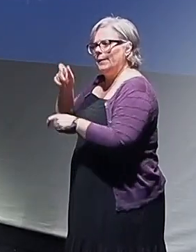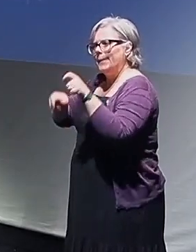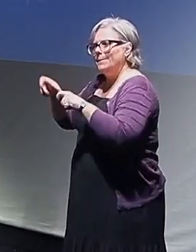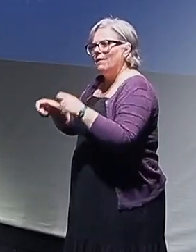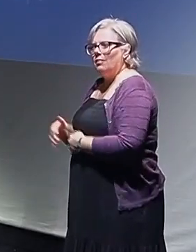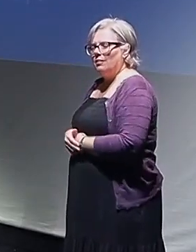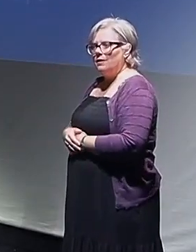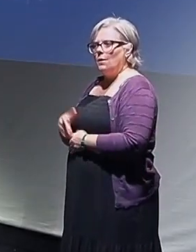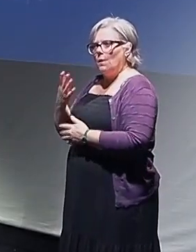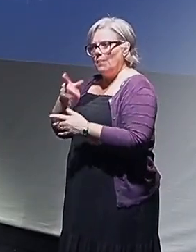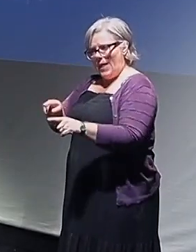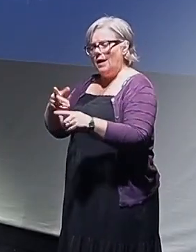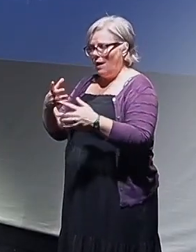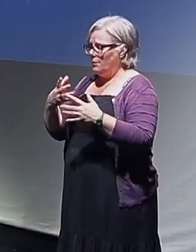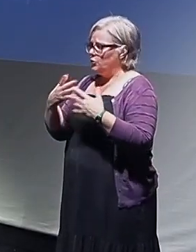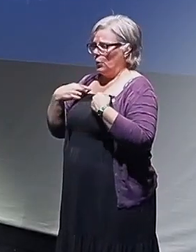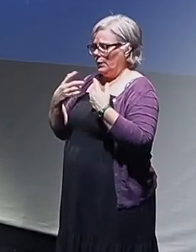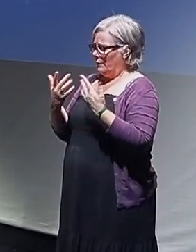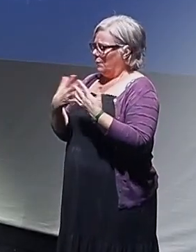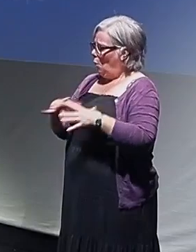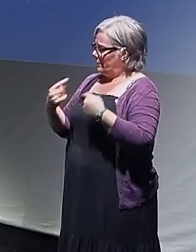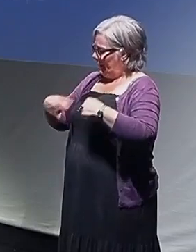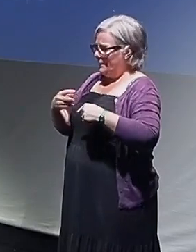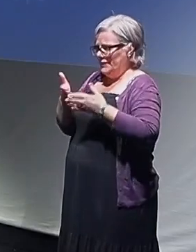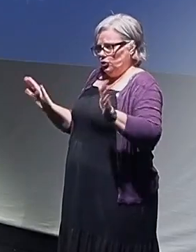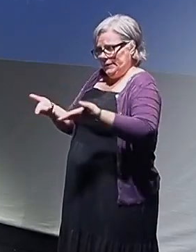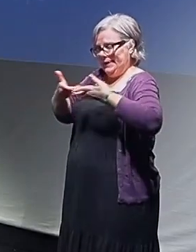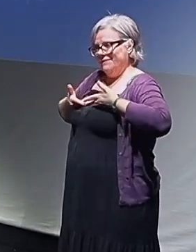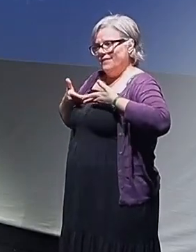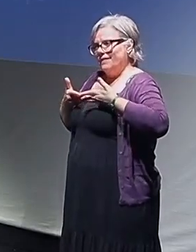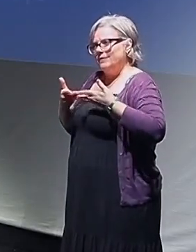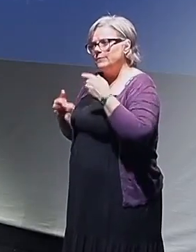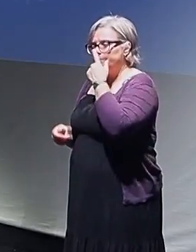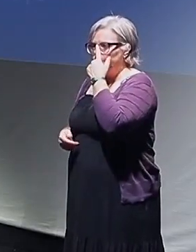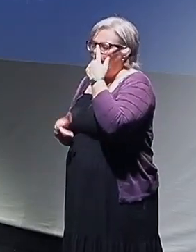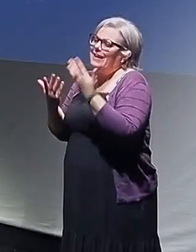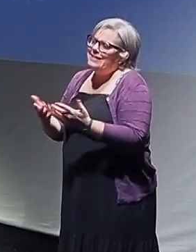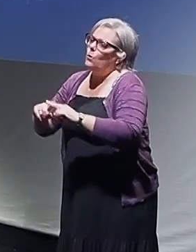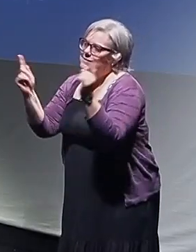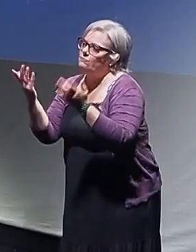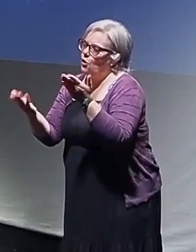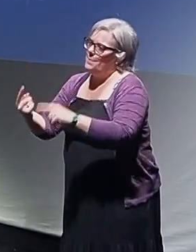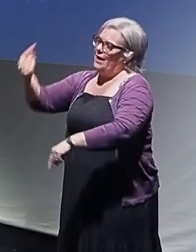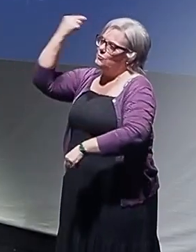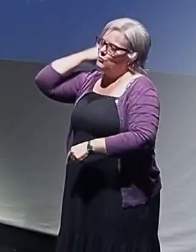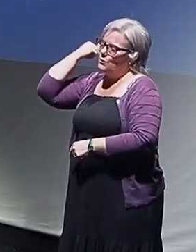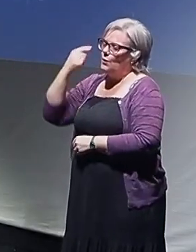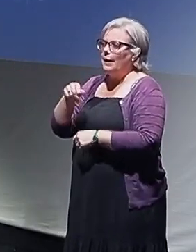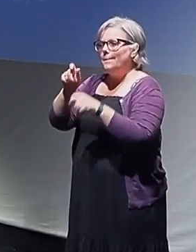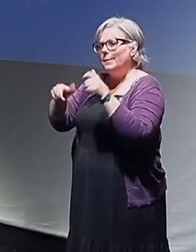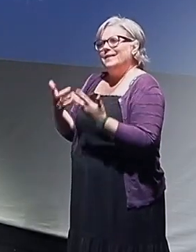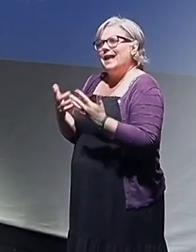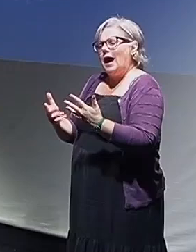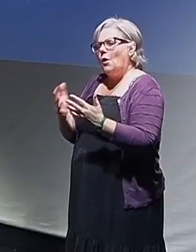just have that permission. I would hope that there are initiatives, and it's a different time now, and people are more focused